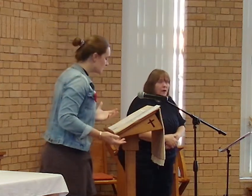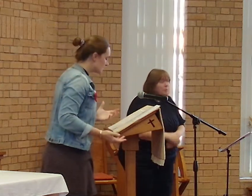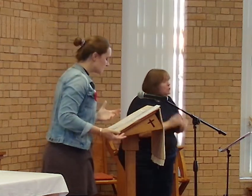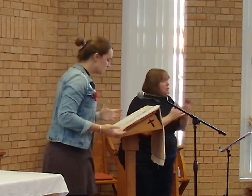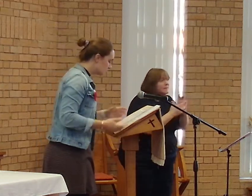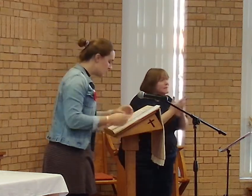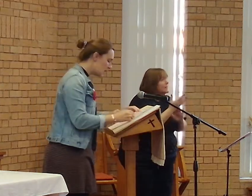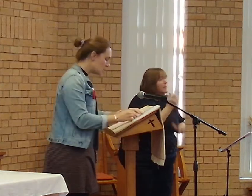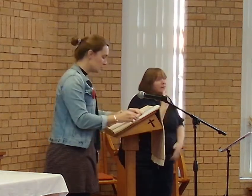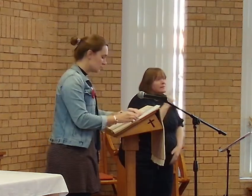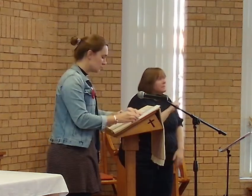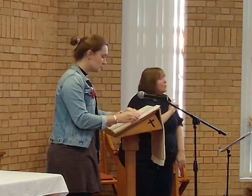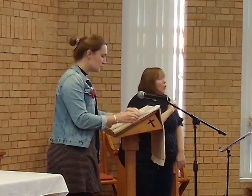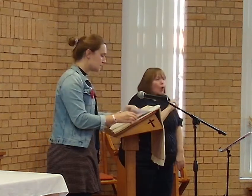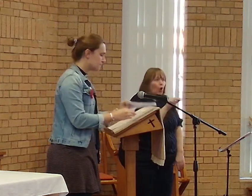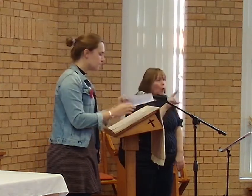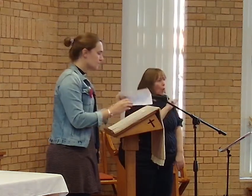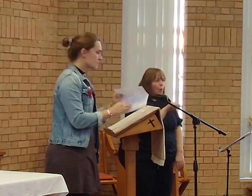Jesus says, no.